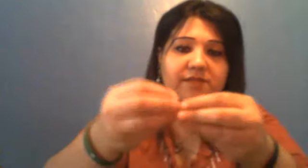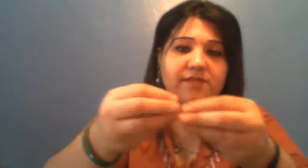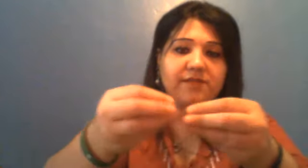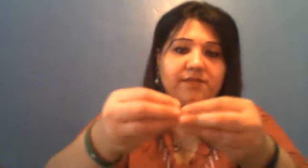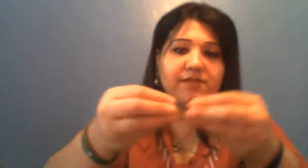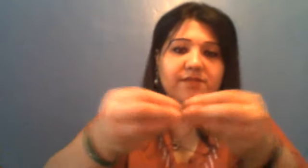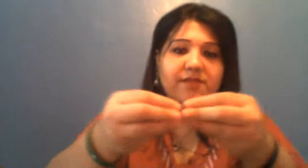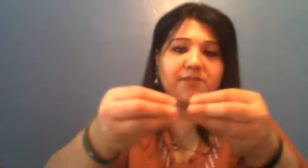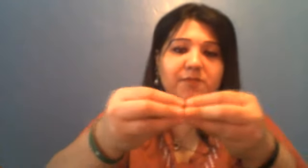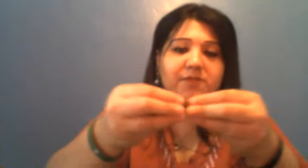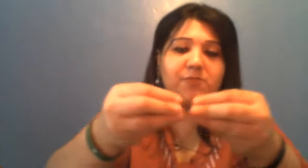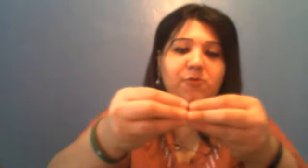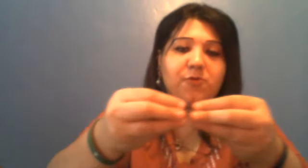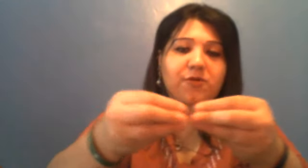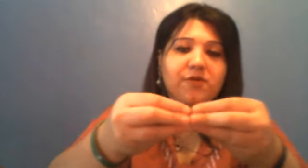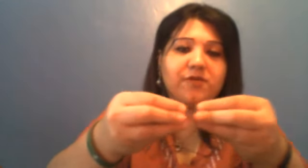This means more.